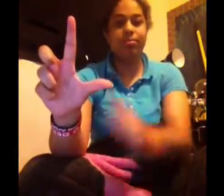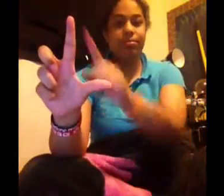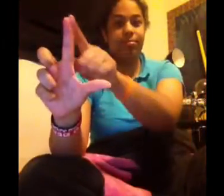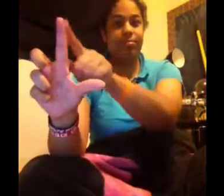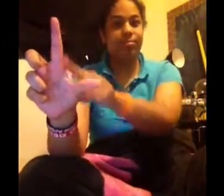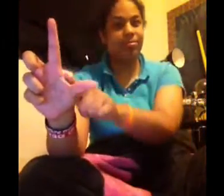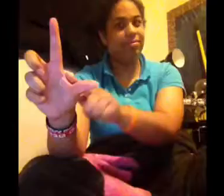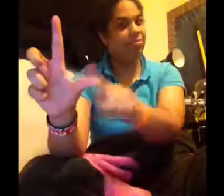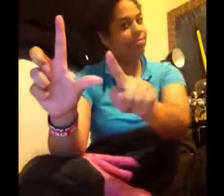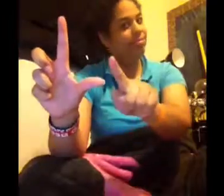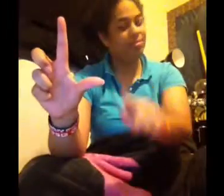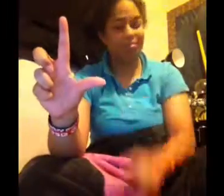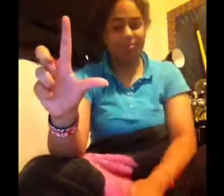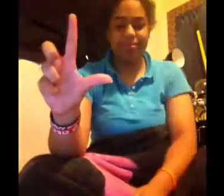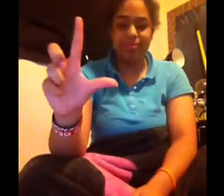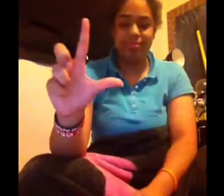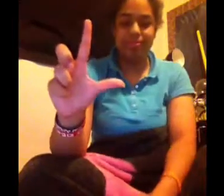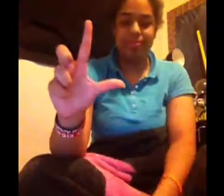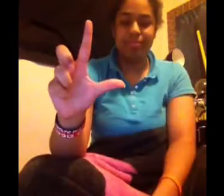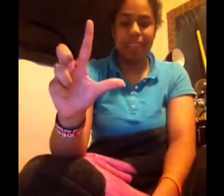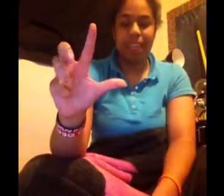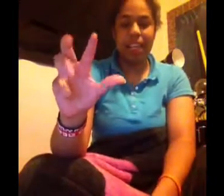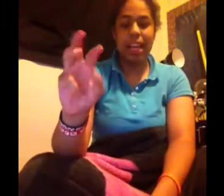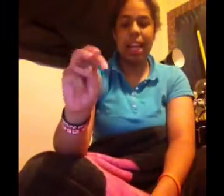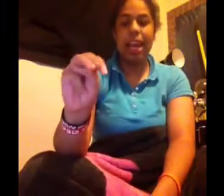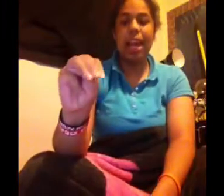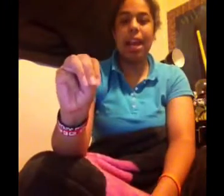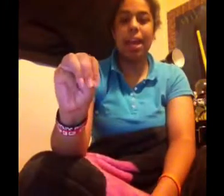M,